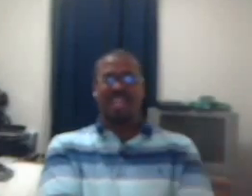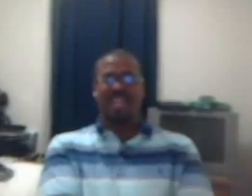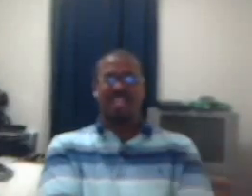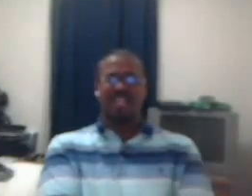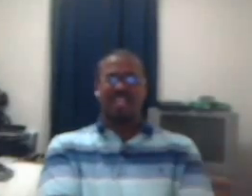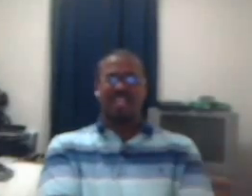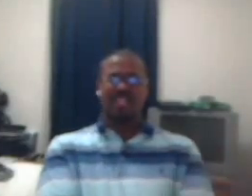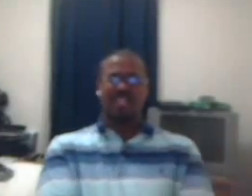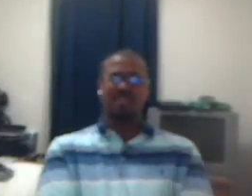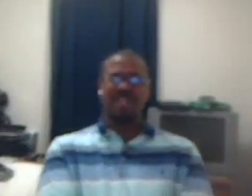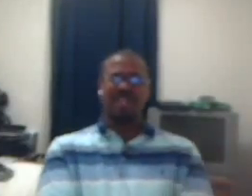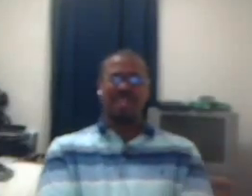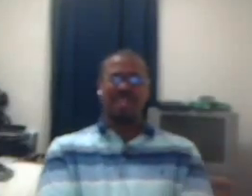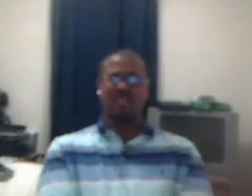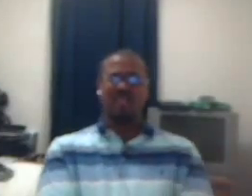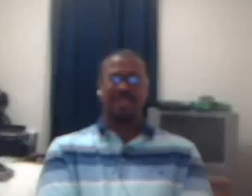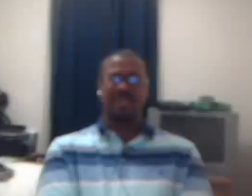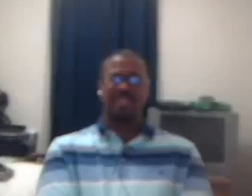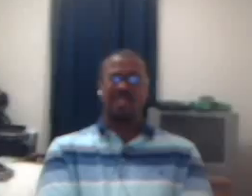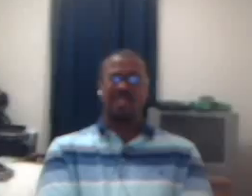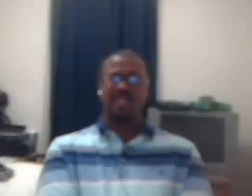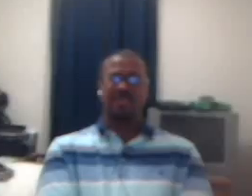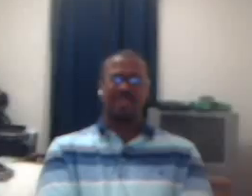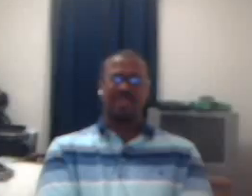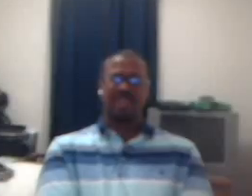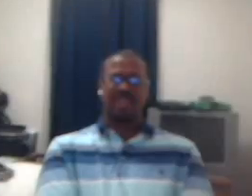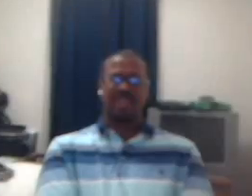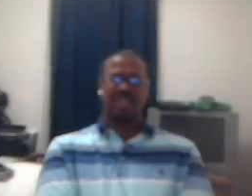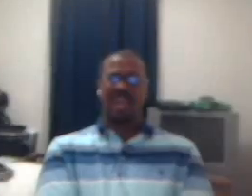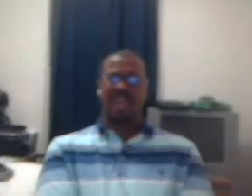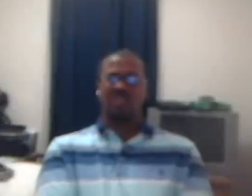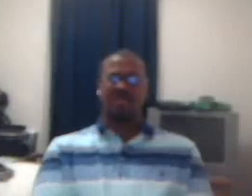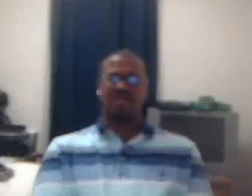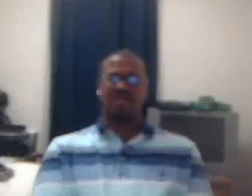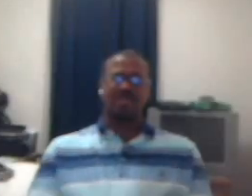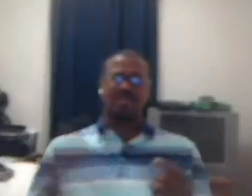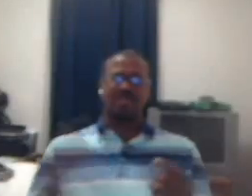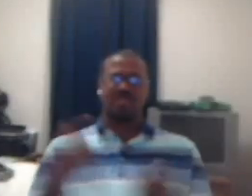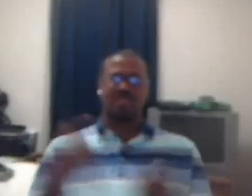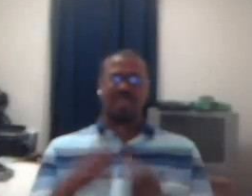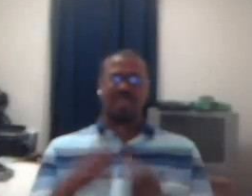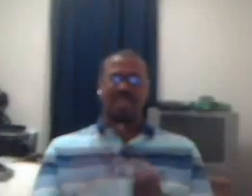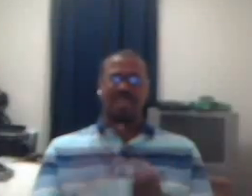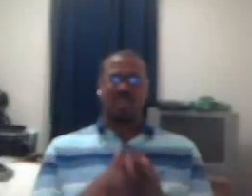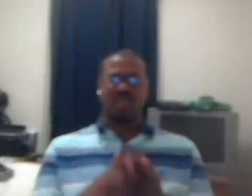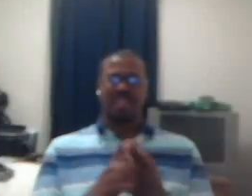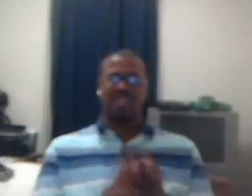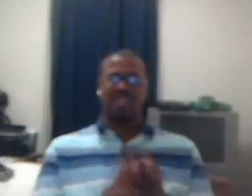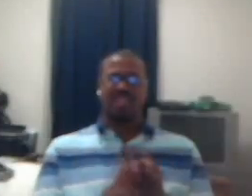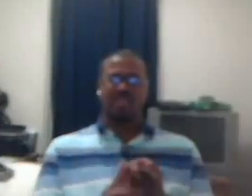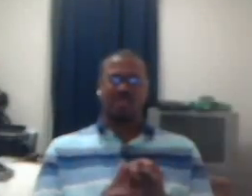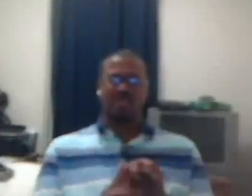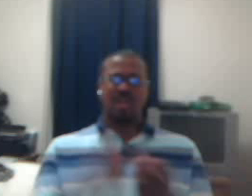Daddy disrespecting black women, you know. I don't know if he was disrespecting black women in general